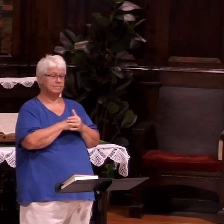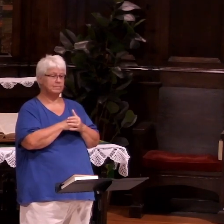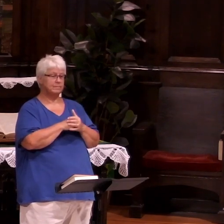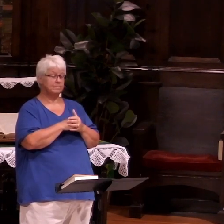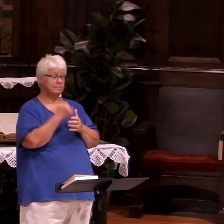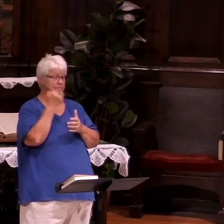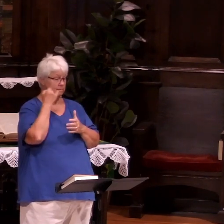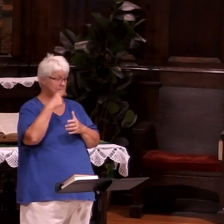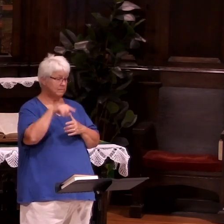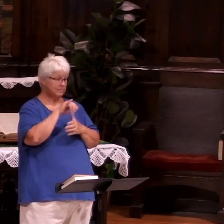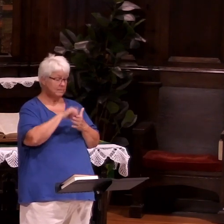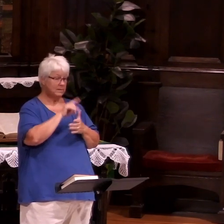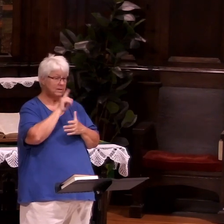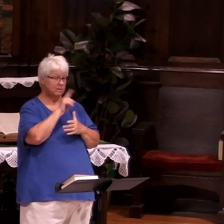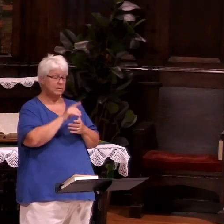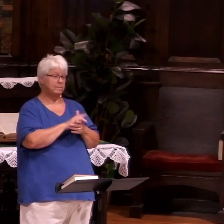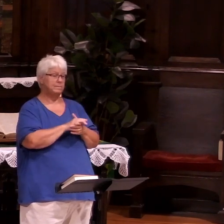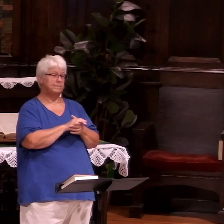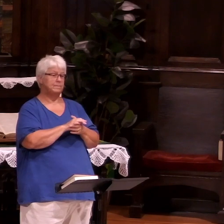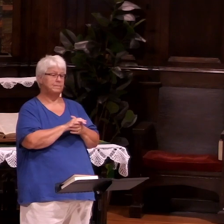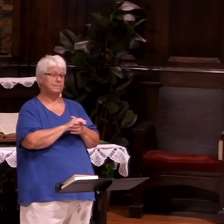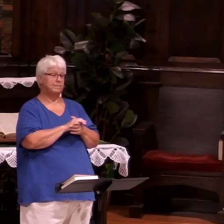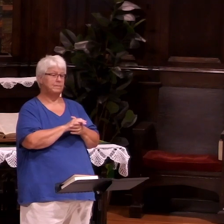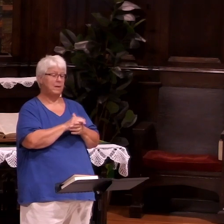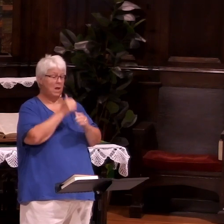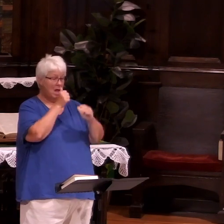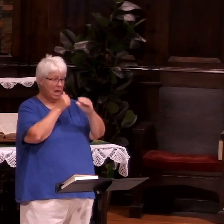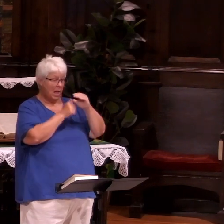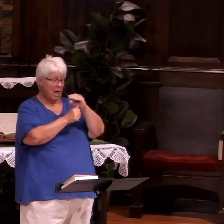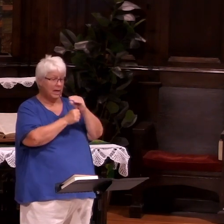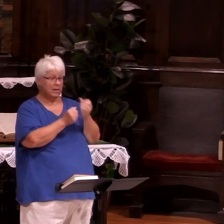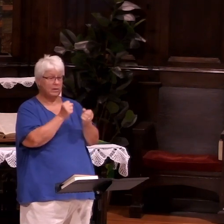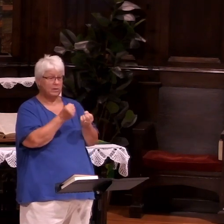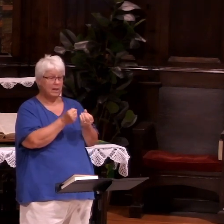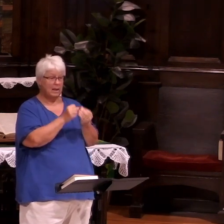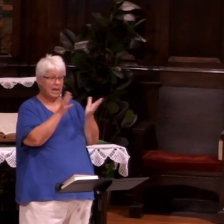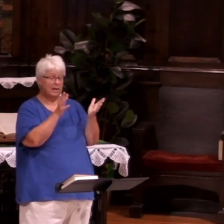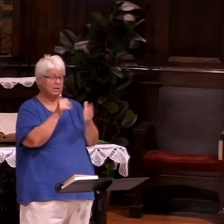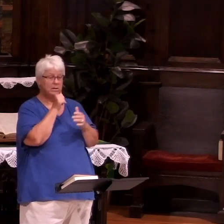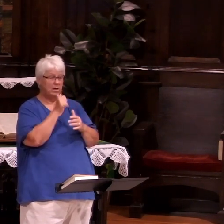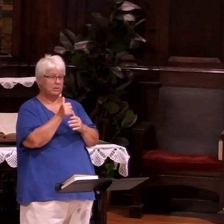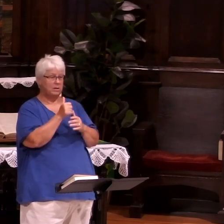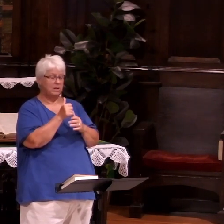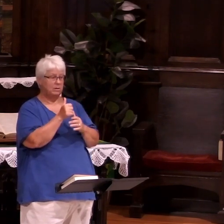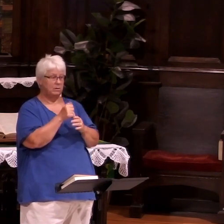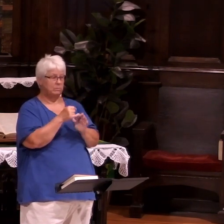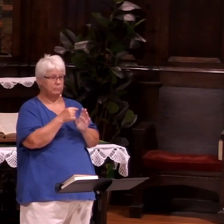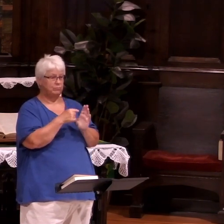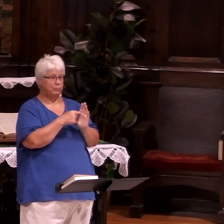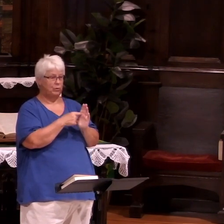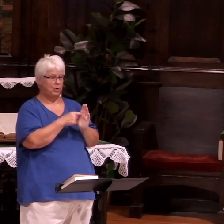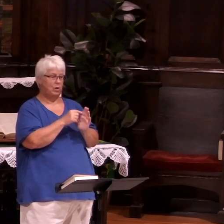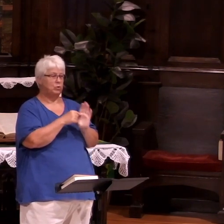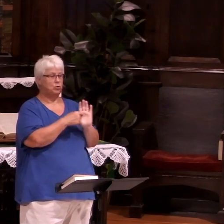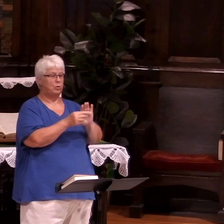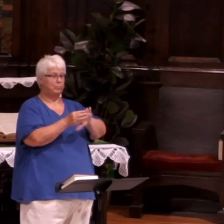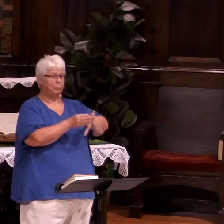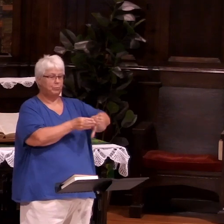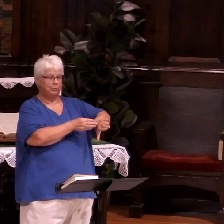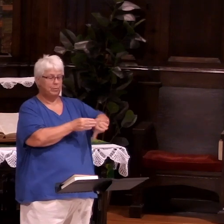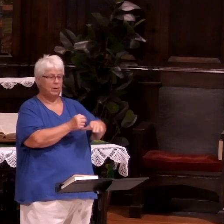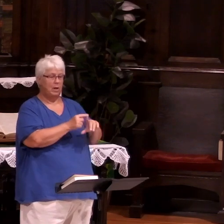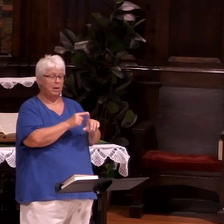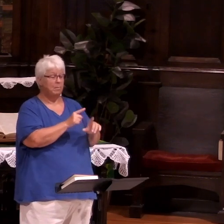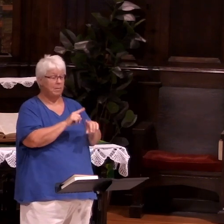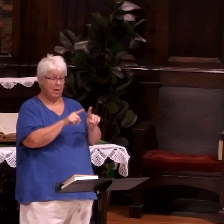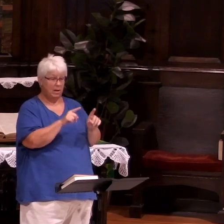If all of that is true, hiding the light doesn't just relegate it to the shadows. Friends,